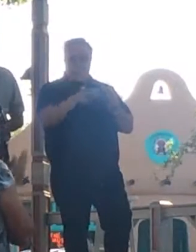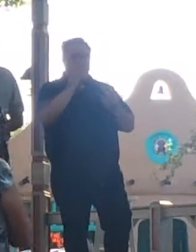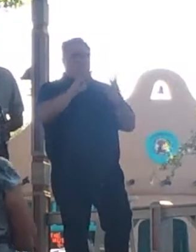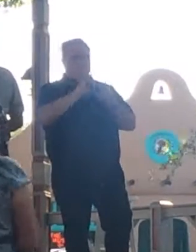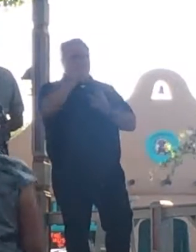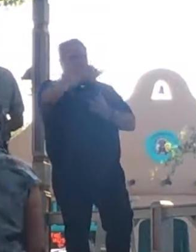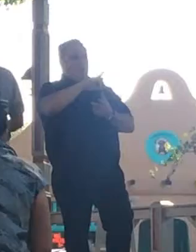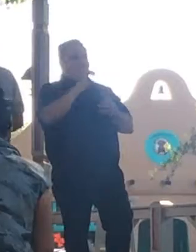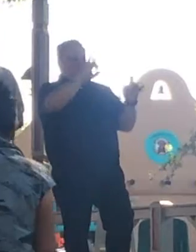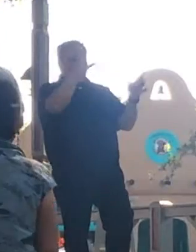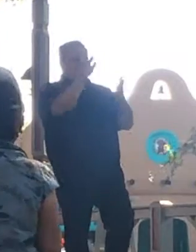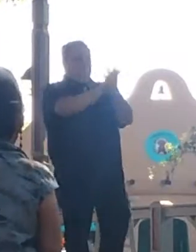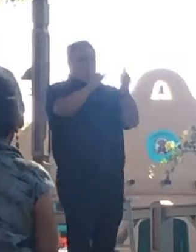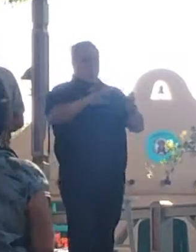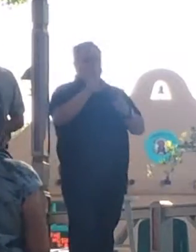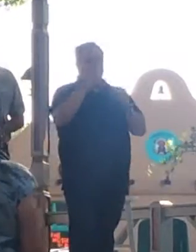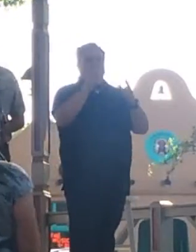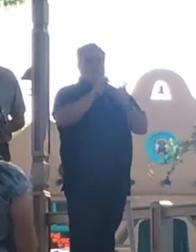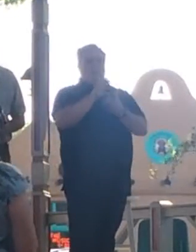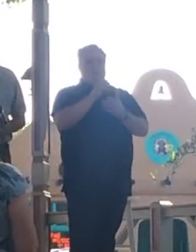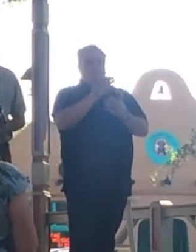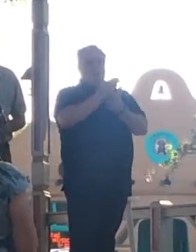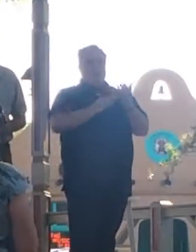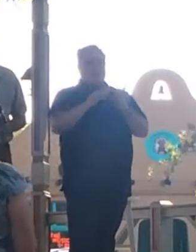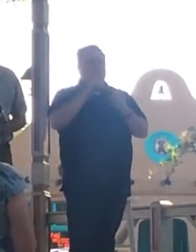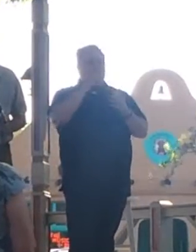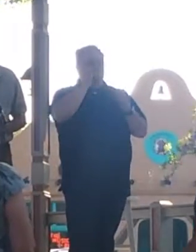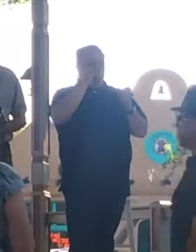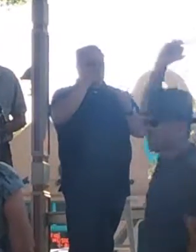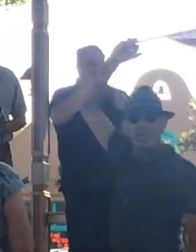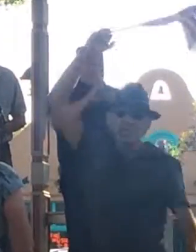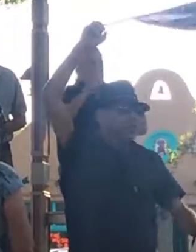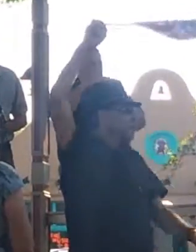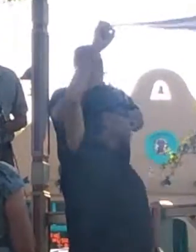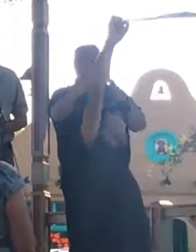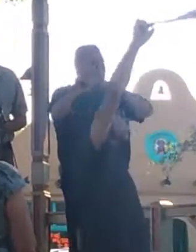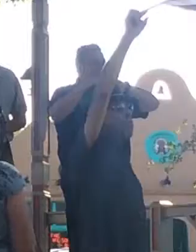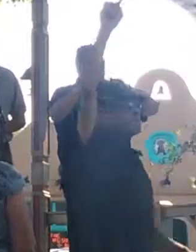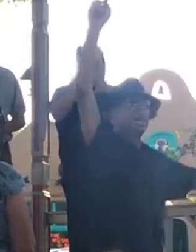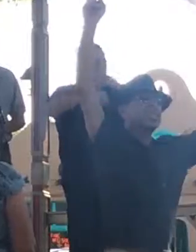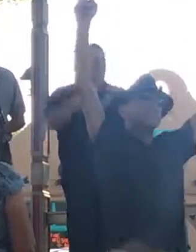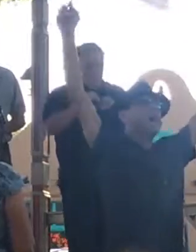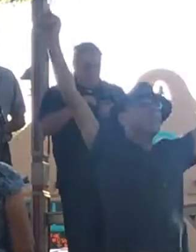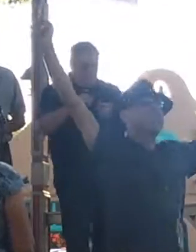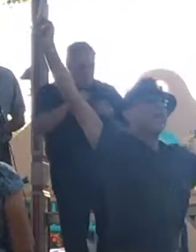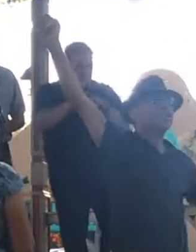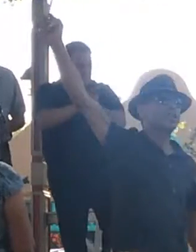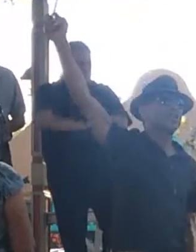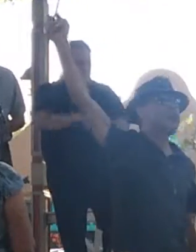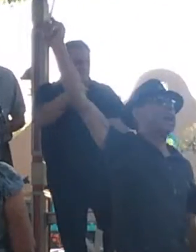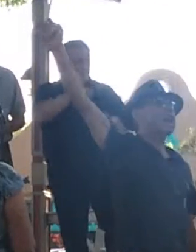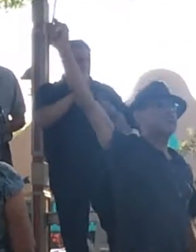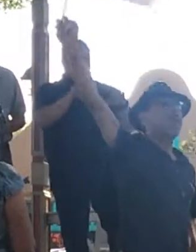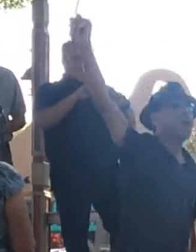they were also devastated by many of the elements of racism that, in the name of progress, stifled them, quieted them,